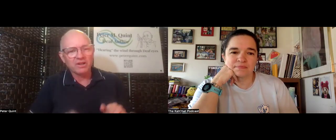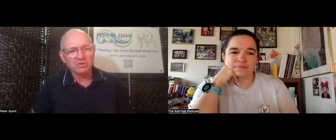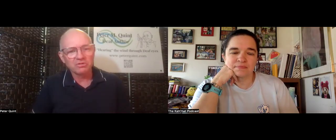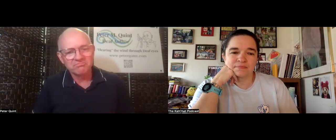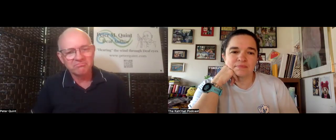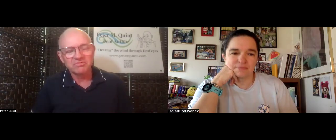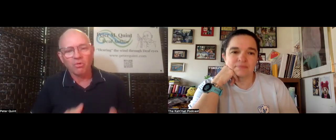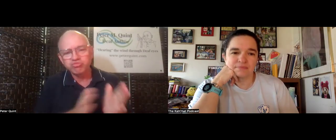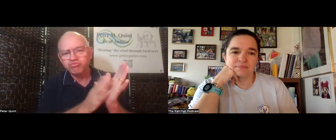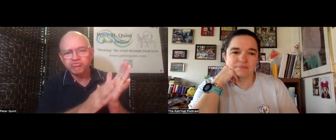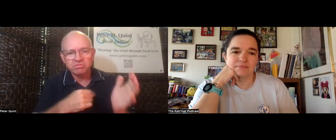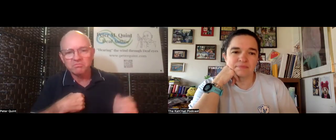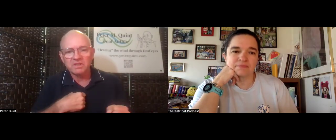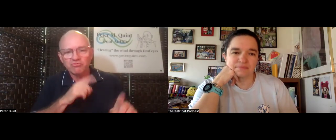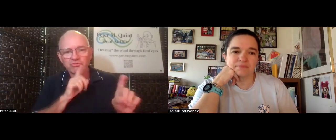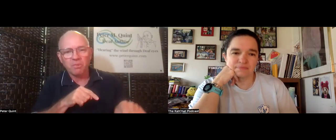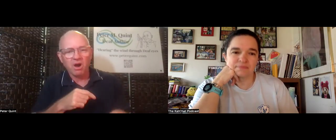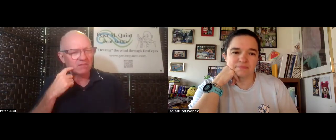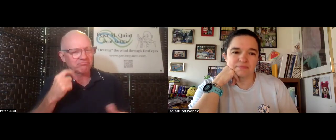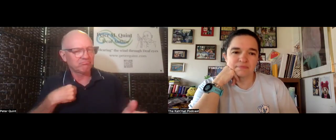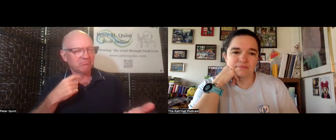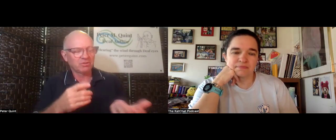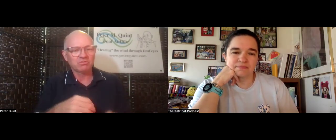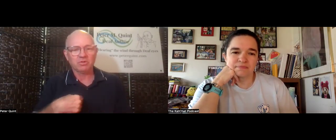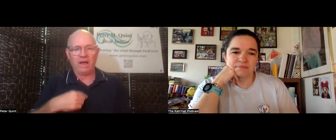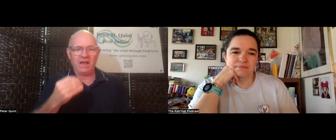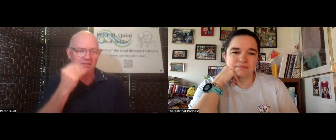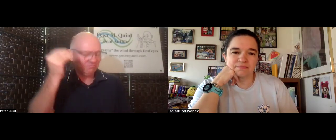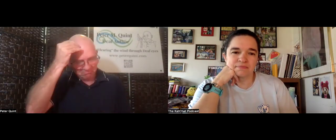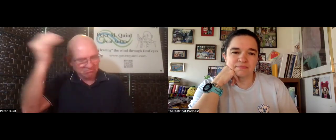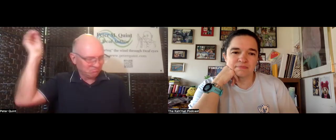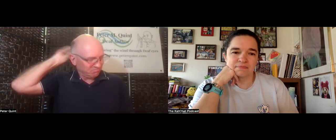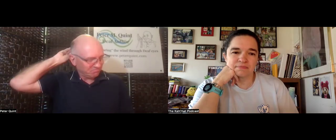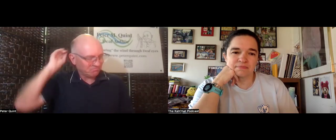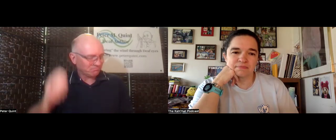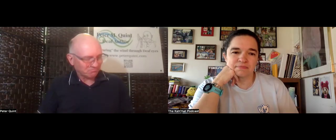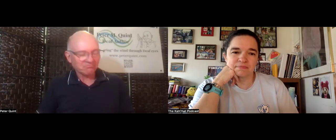good writer. So me respond, so I